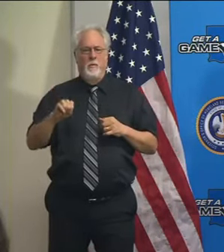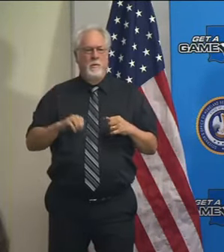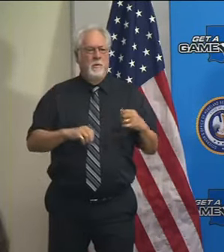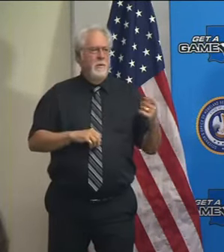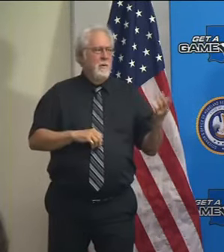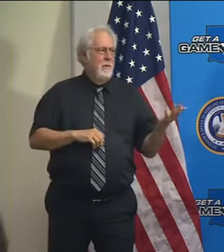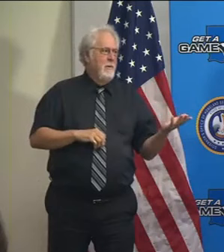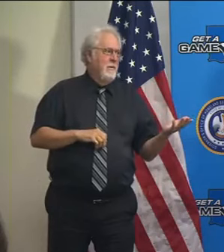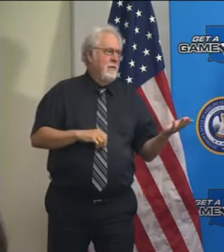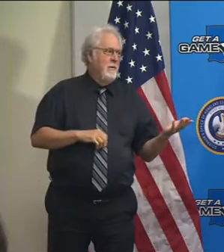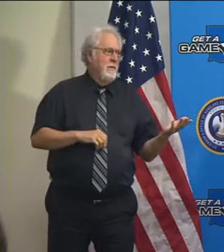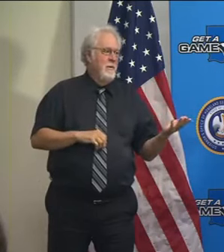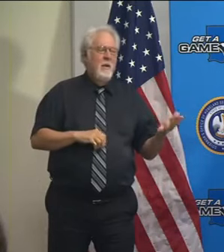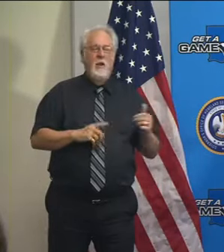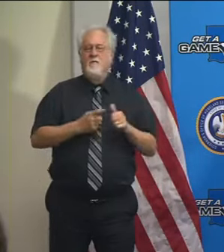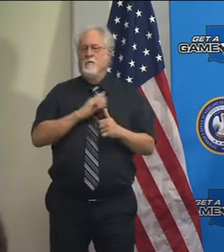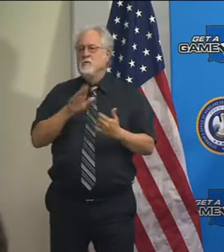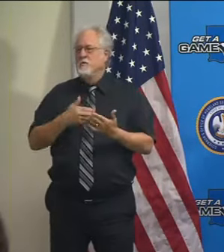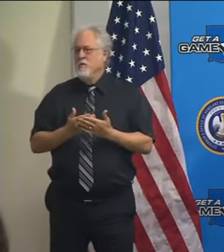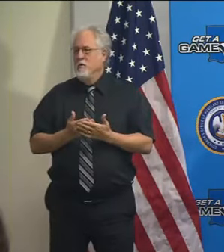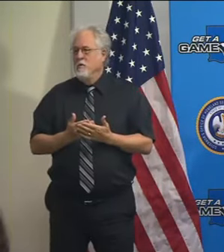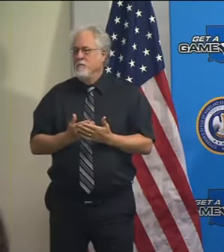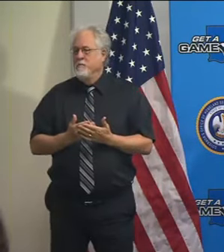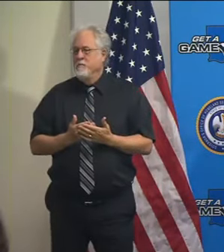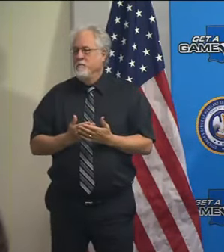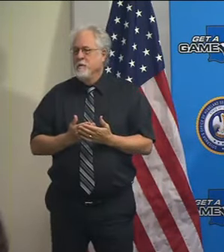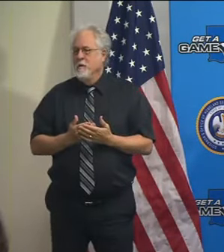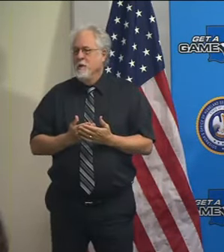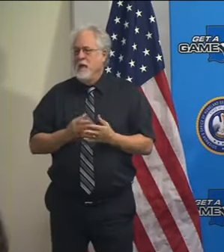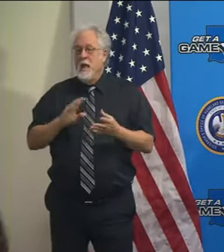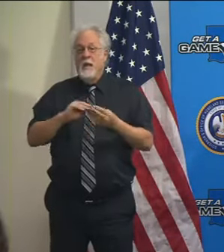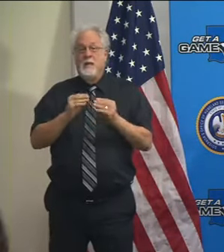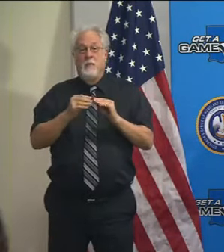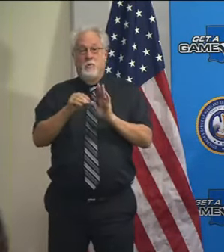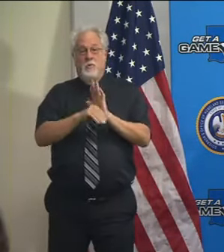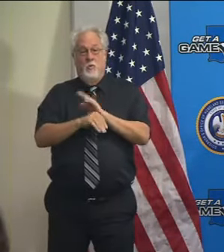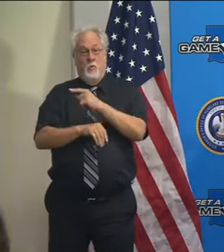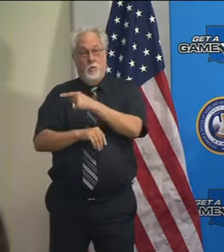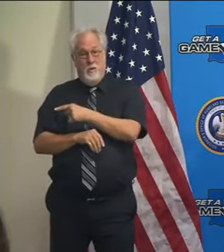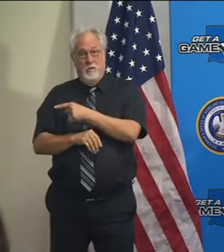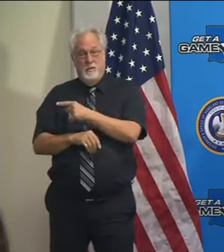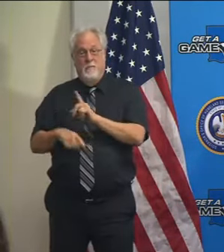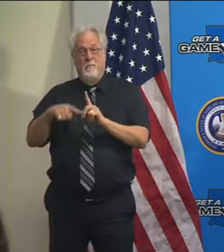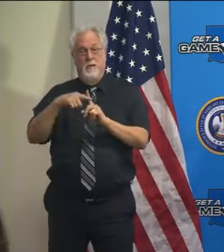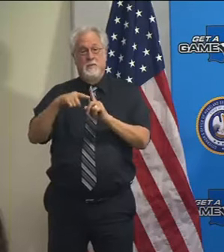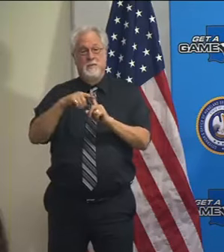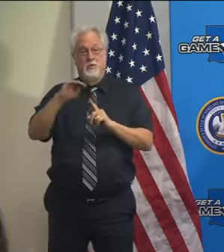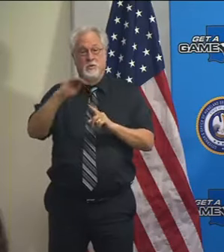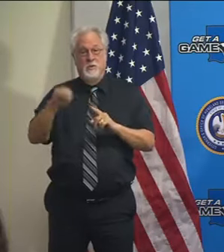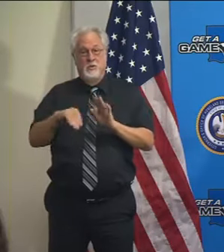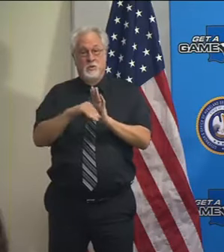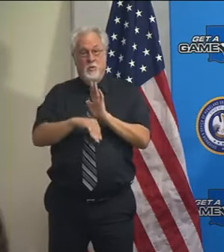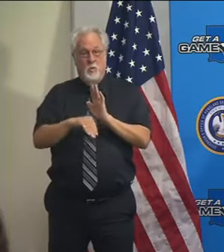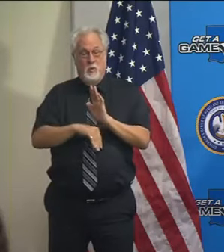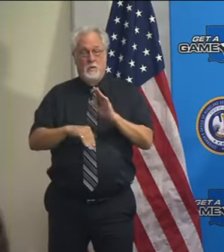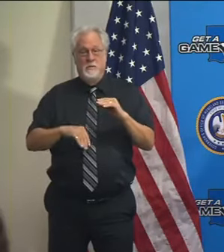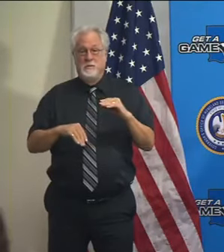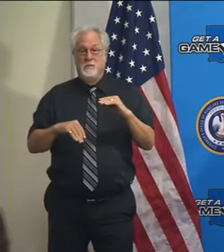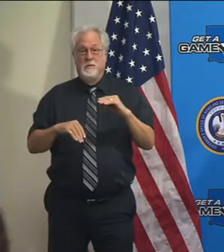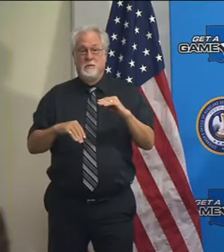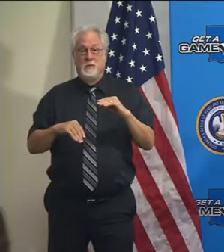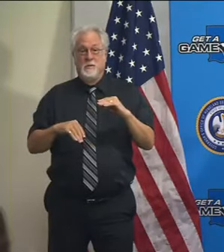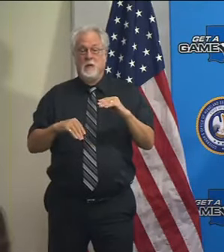games? Well, first of all, the number in New Orleans, the positivity percentage in New Orleans